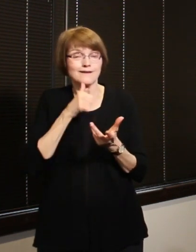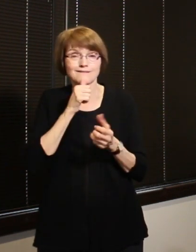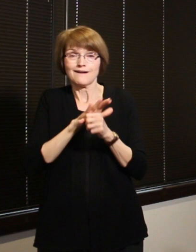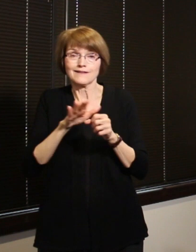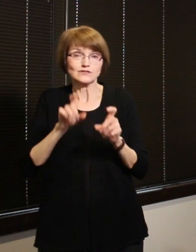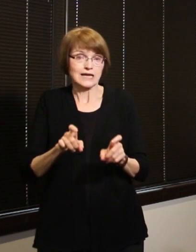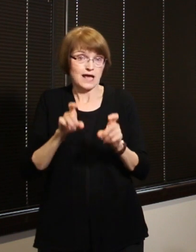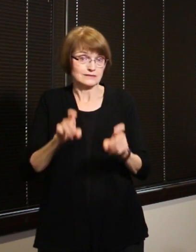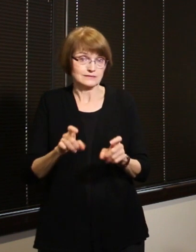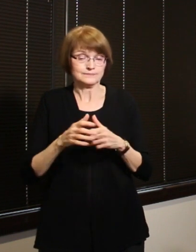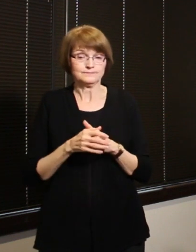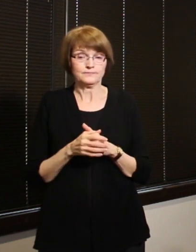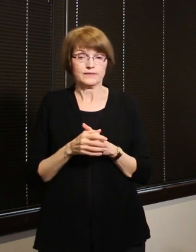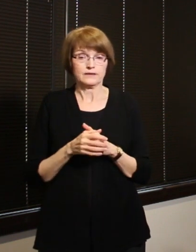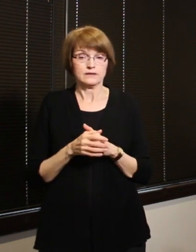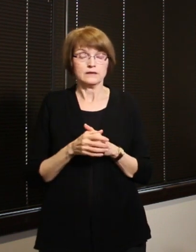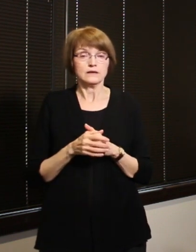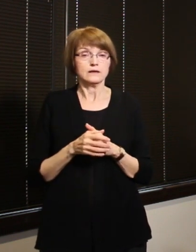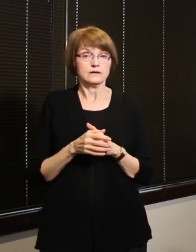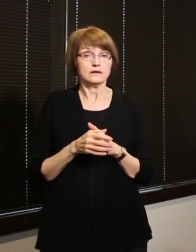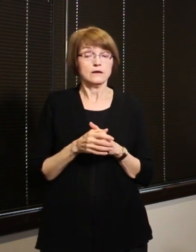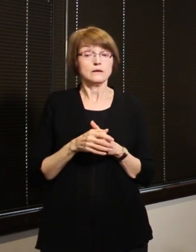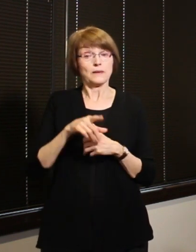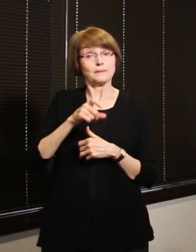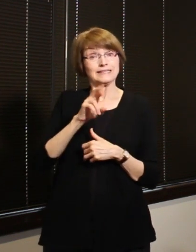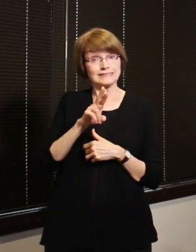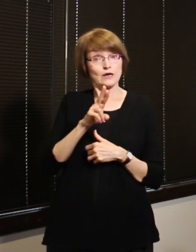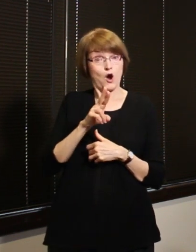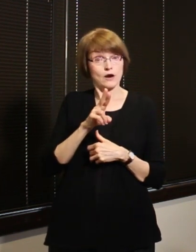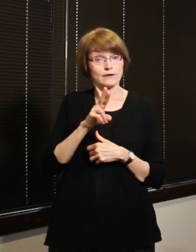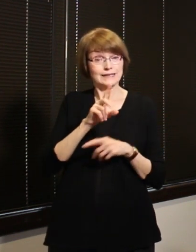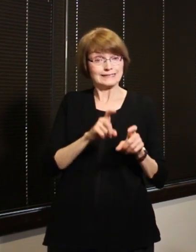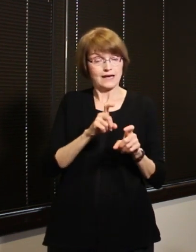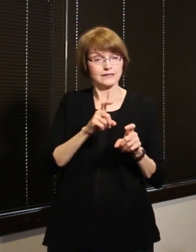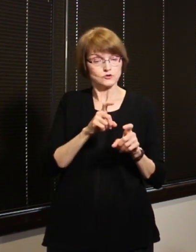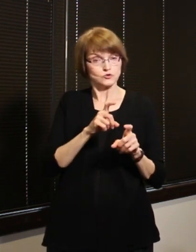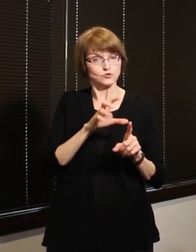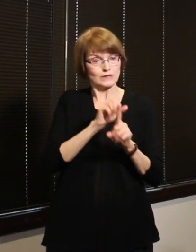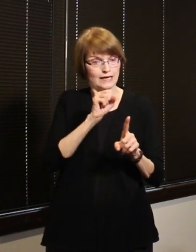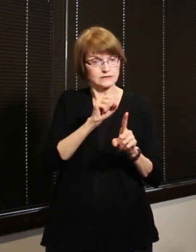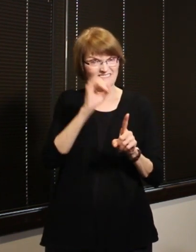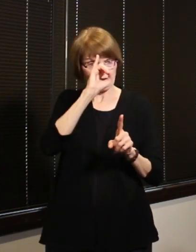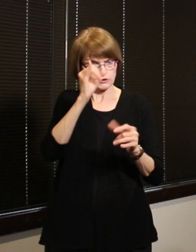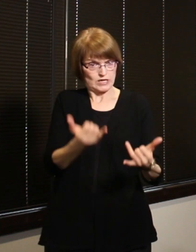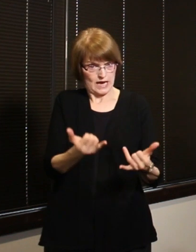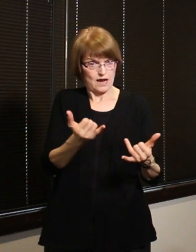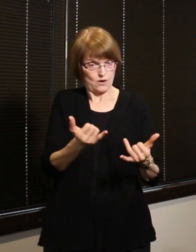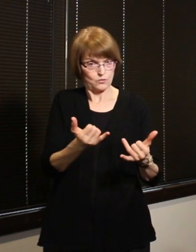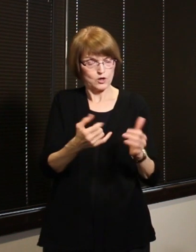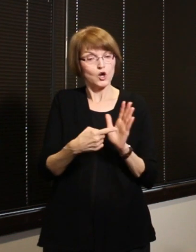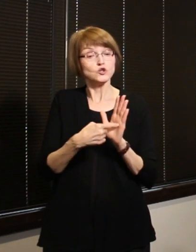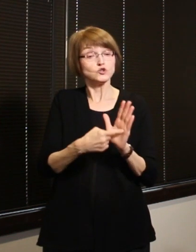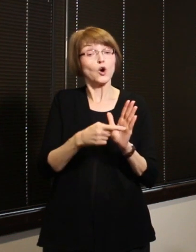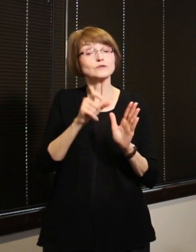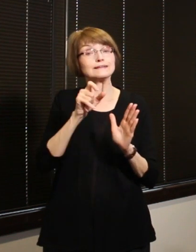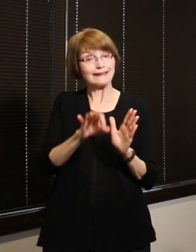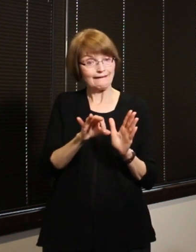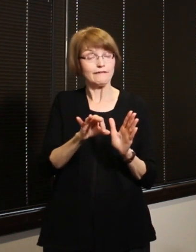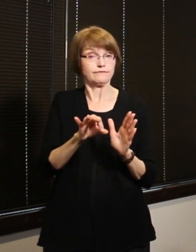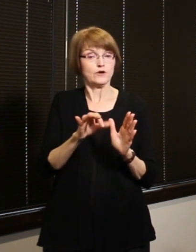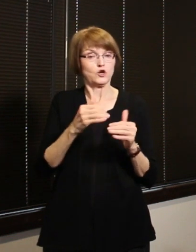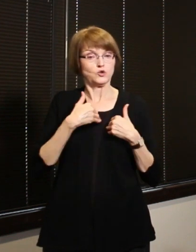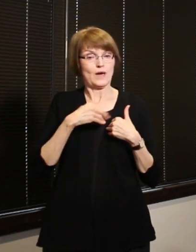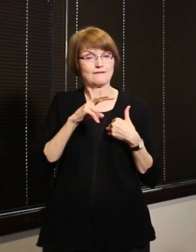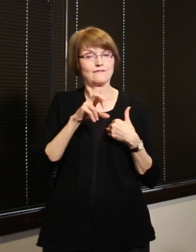But the other answer is the PCR-based test, so that's for acute infection, only shows if you